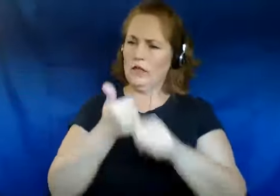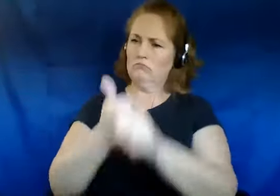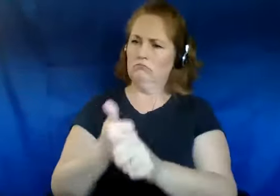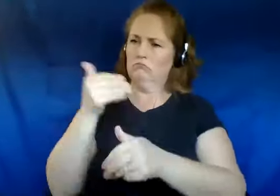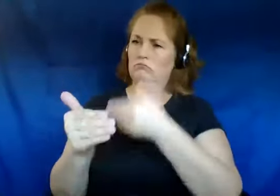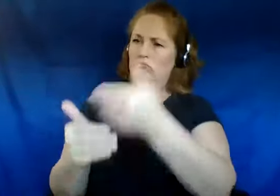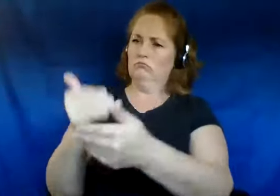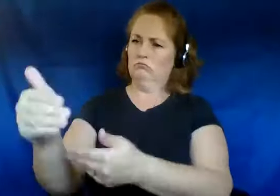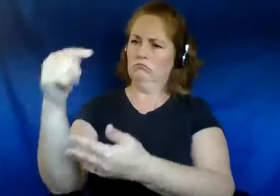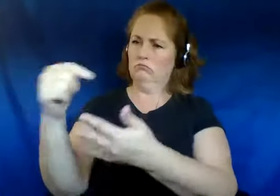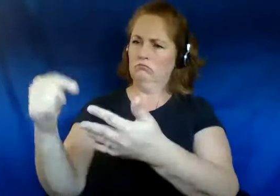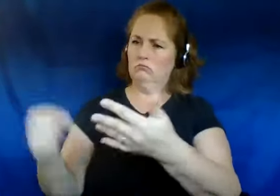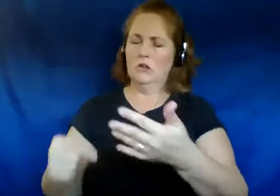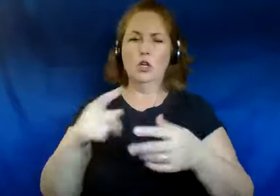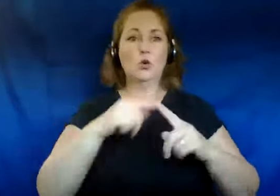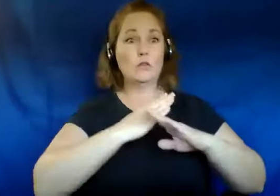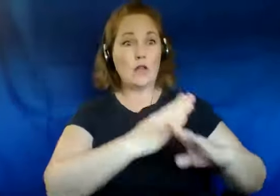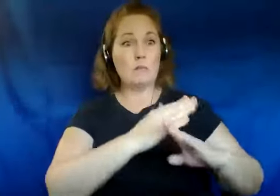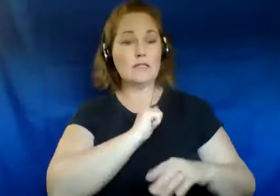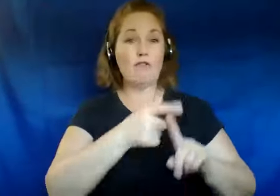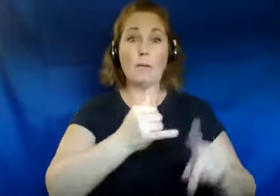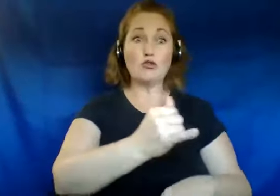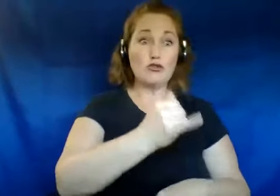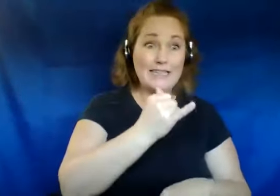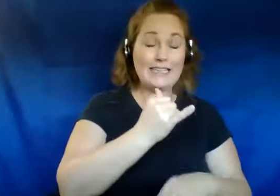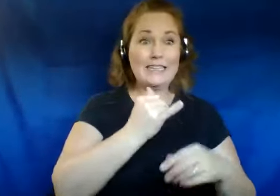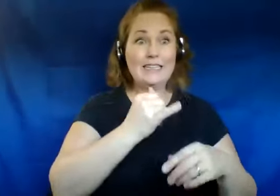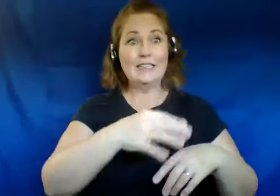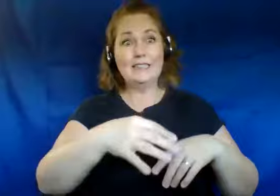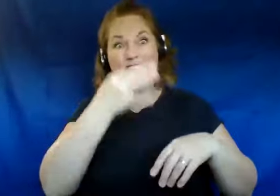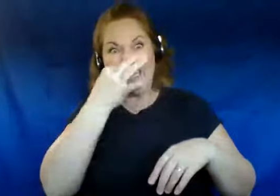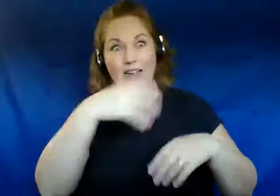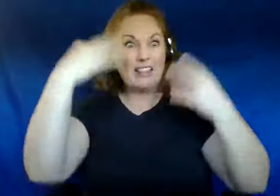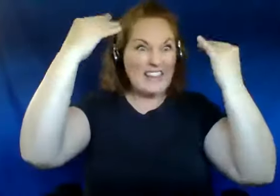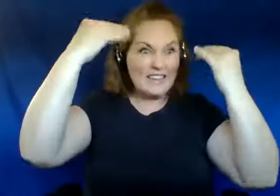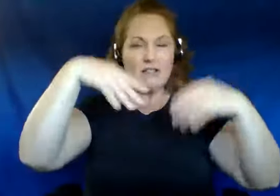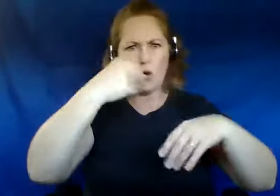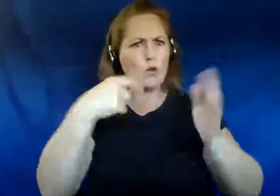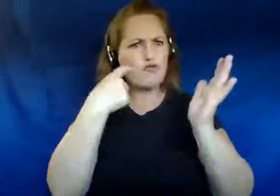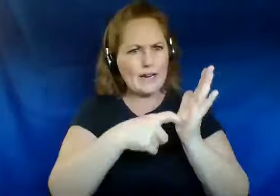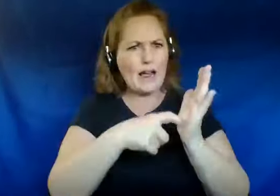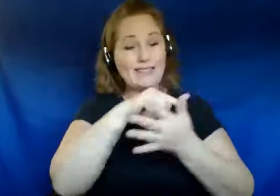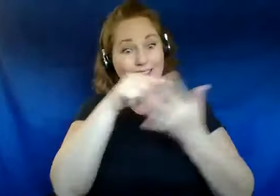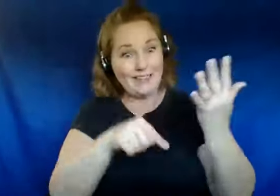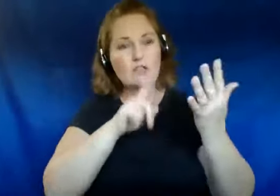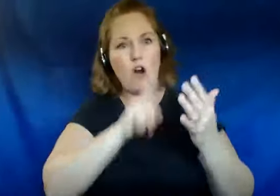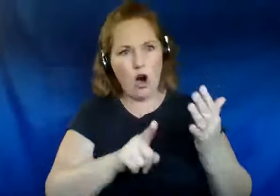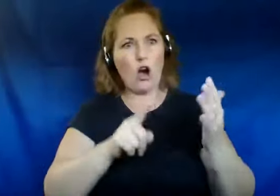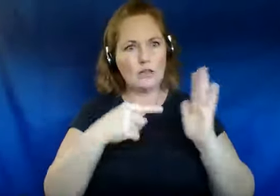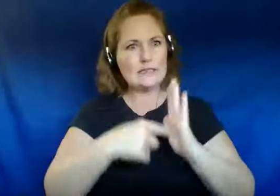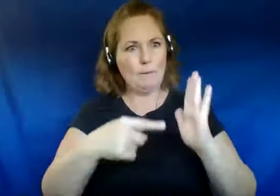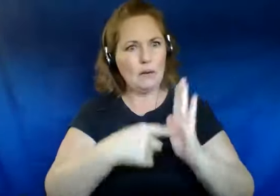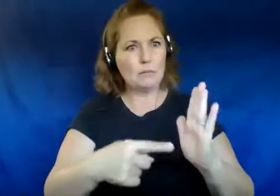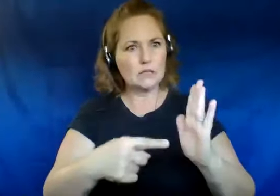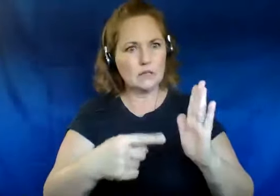from drinking and stinking thinking. We recognize these are symptoms. We must get to